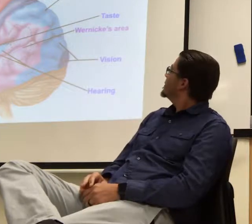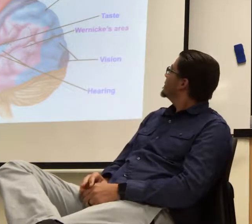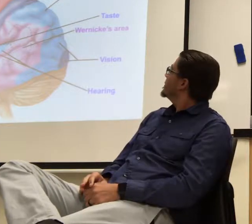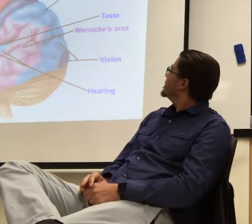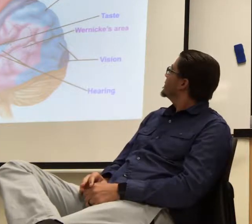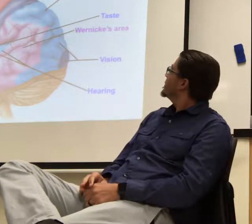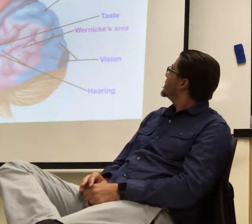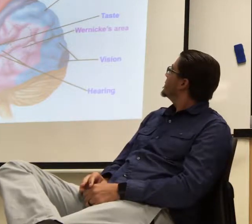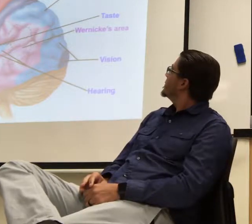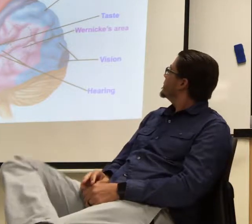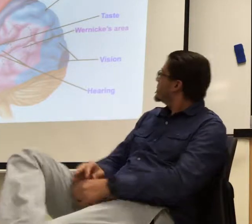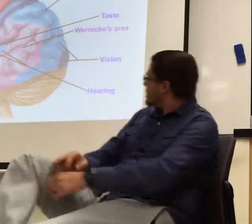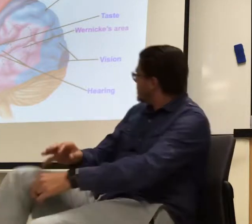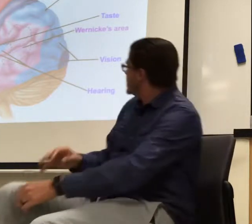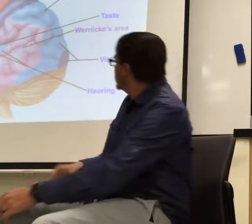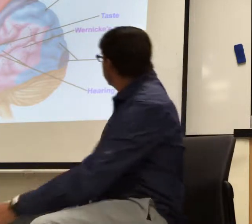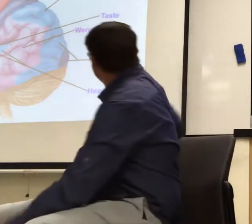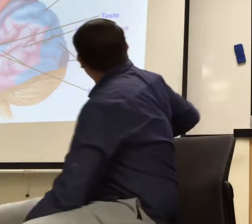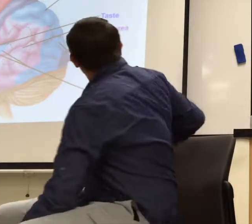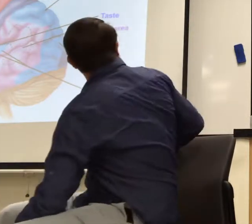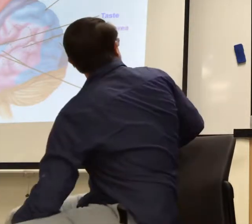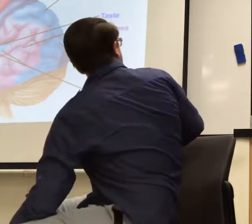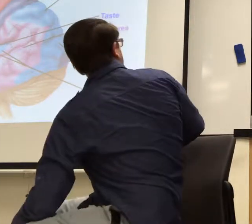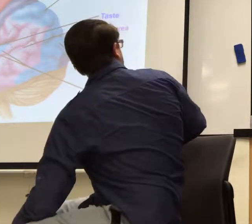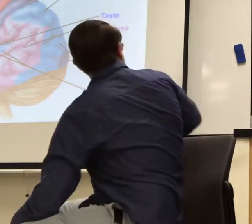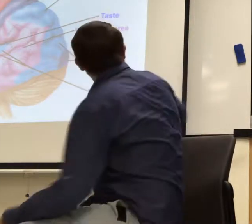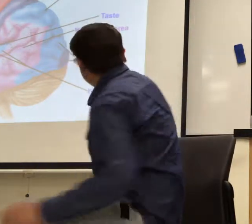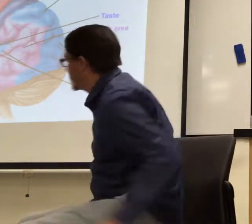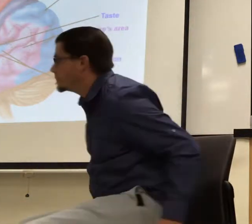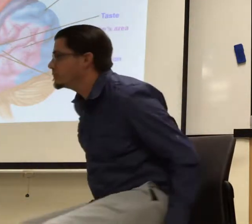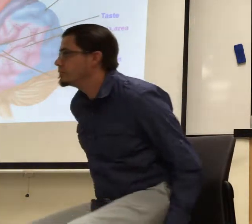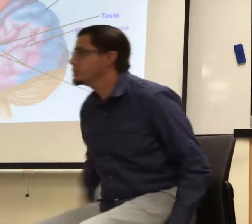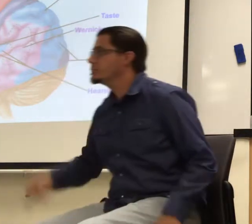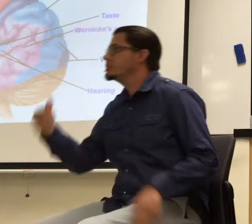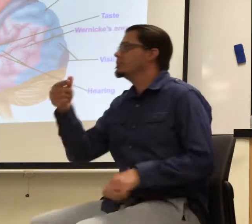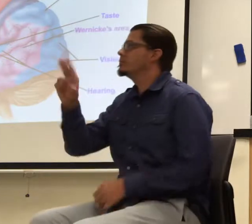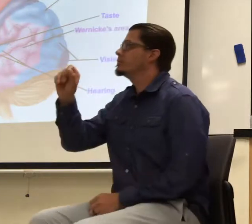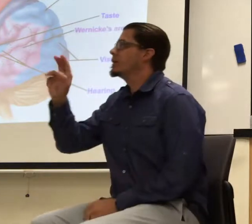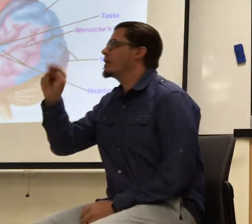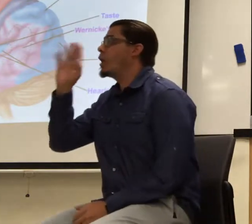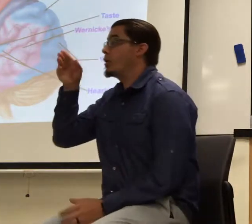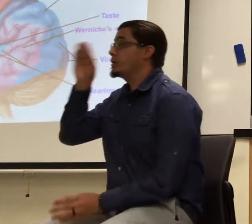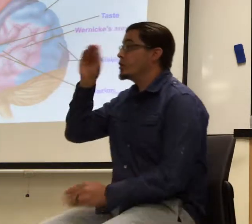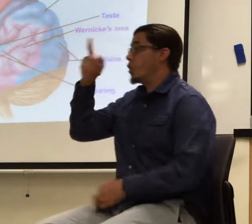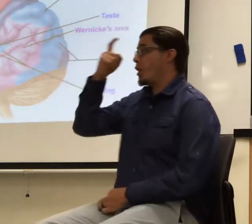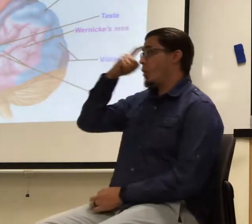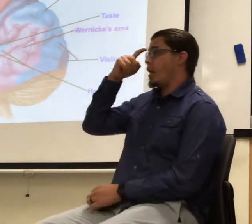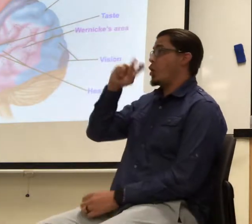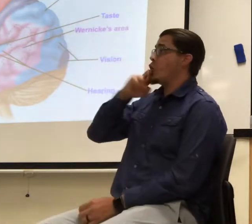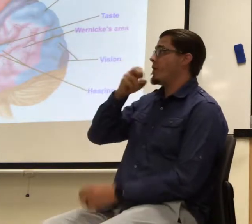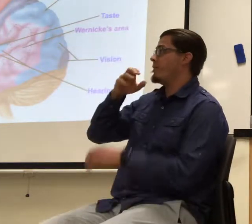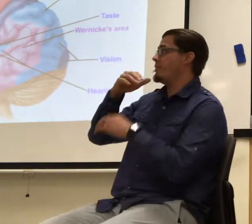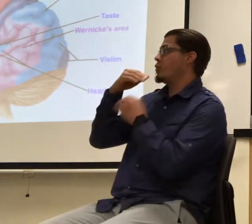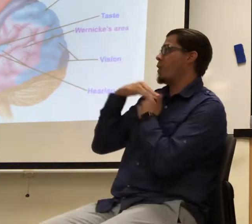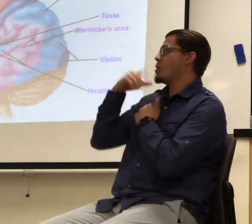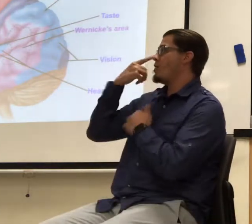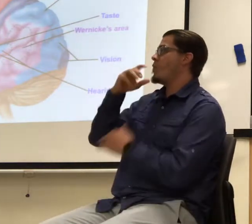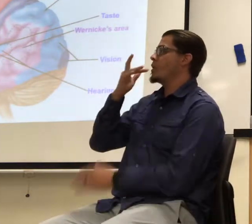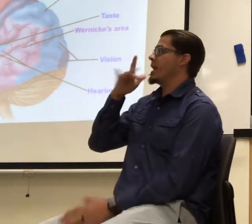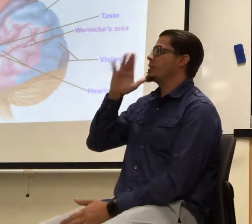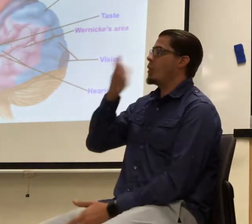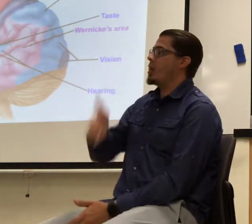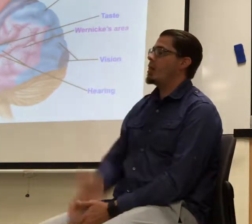And when I start working on the cranial nerves on Friday, I'll teach you the cranial nerves responsible for taste.